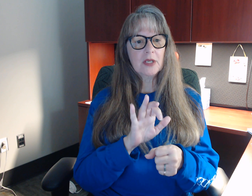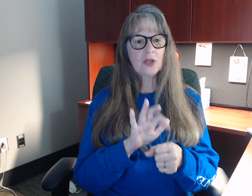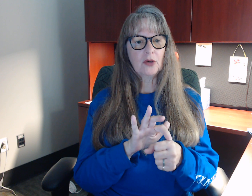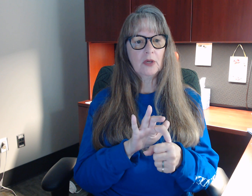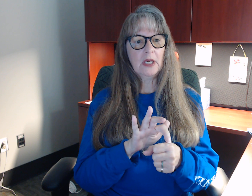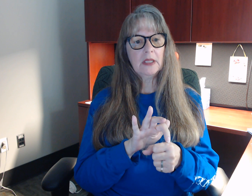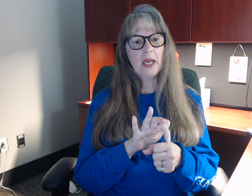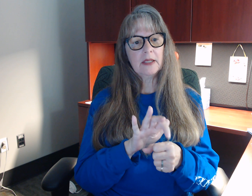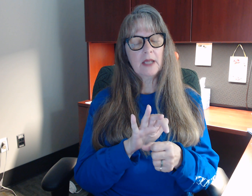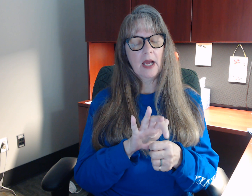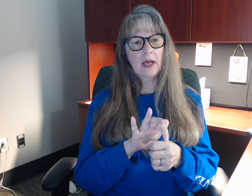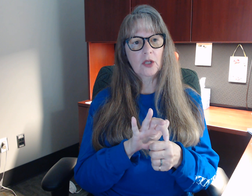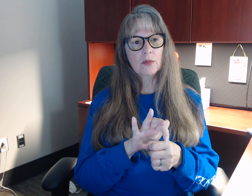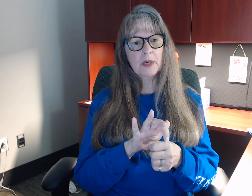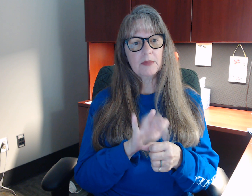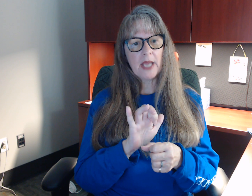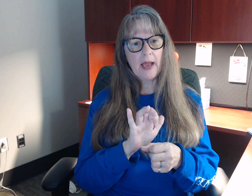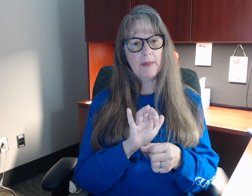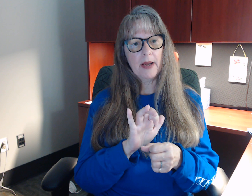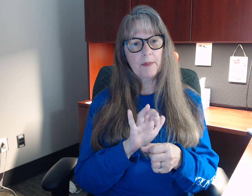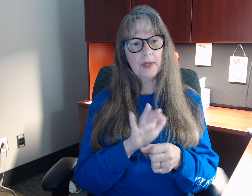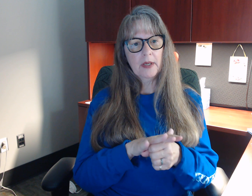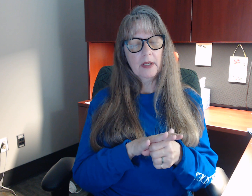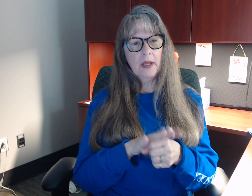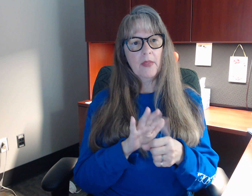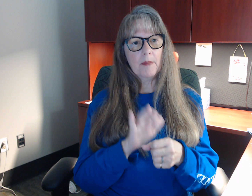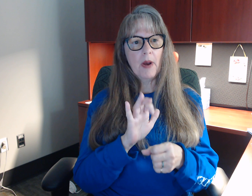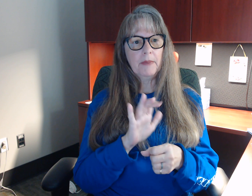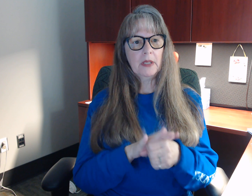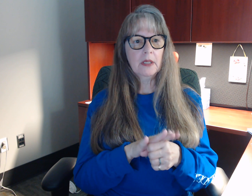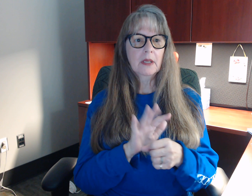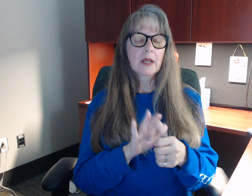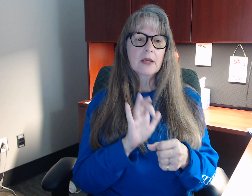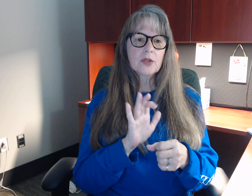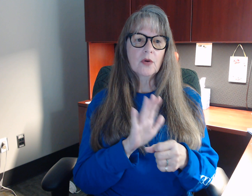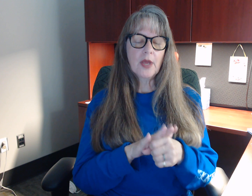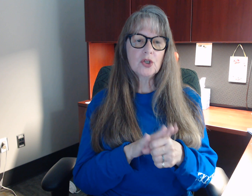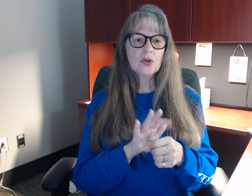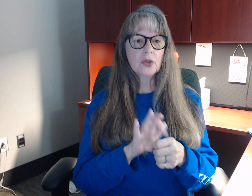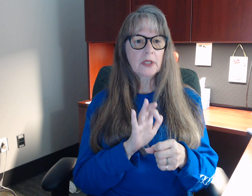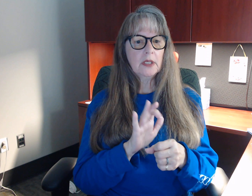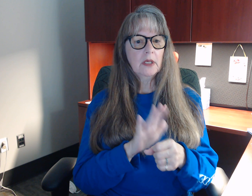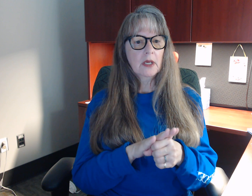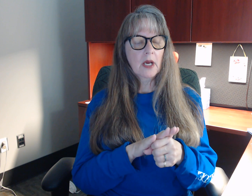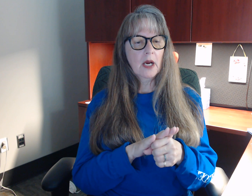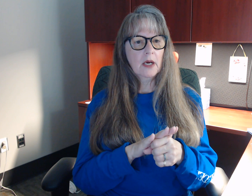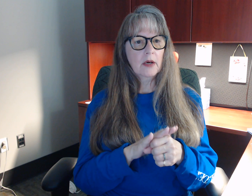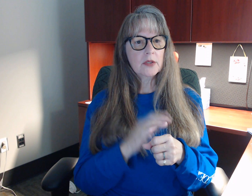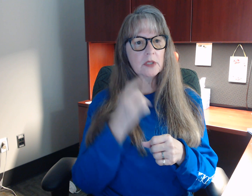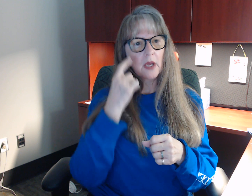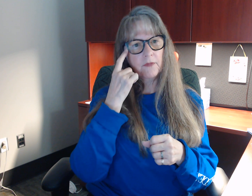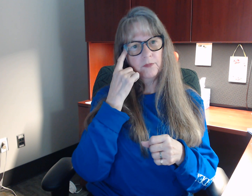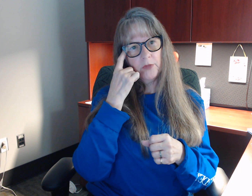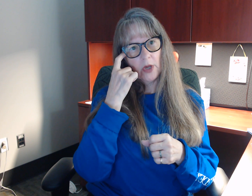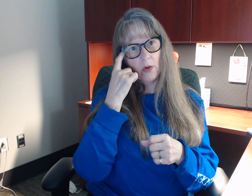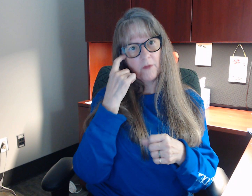you're getting that aluminum tab up and then popping it. So that's usually a fountain